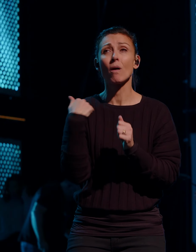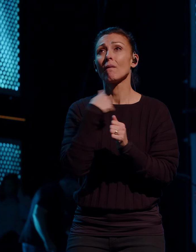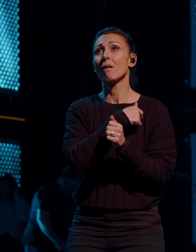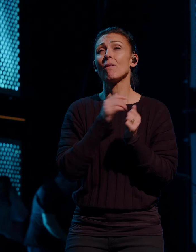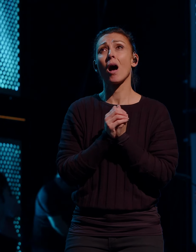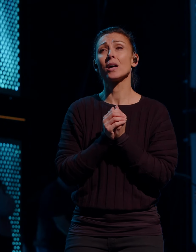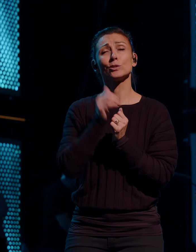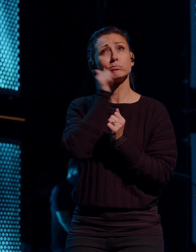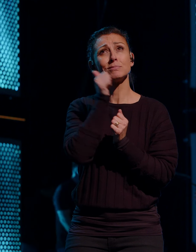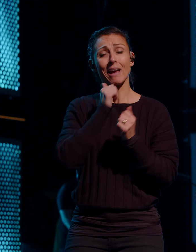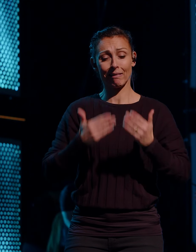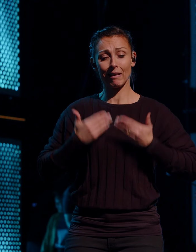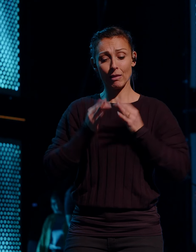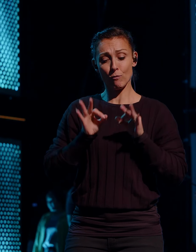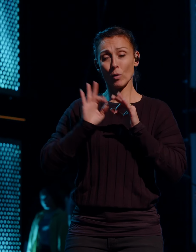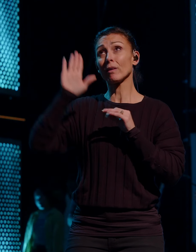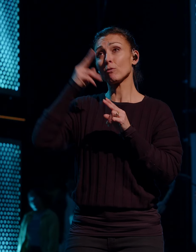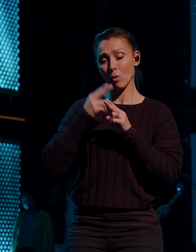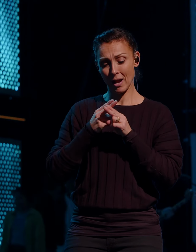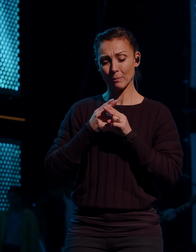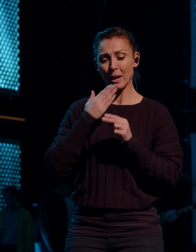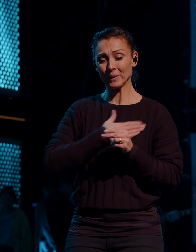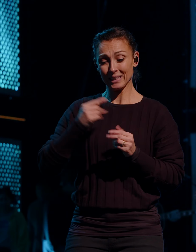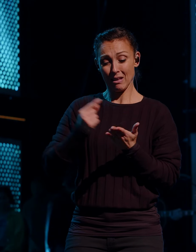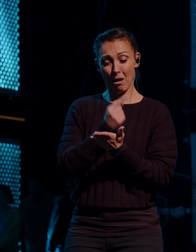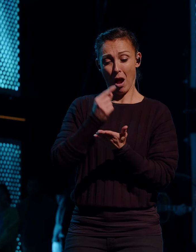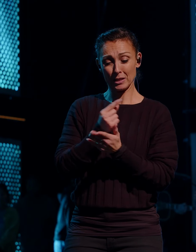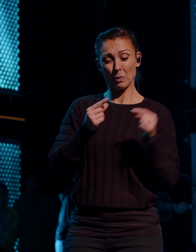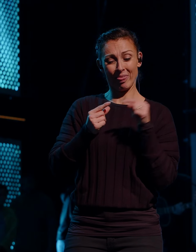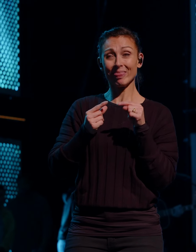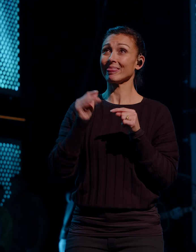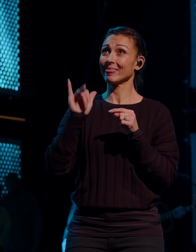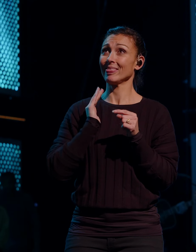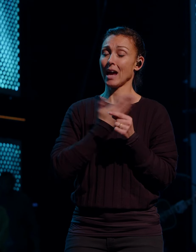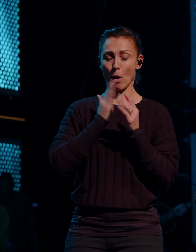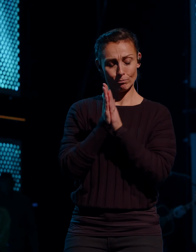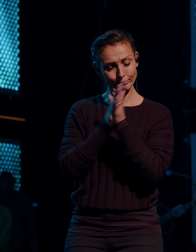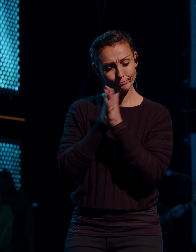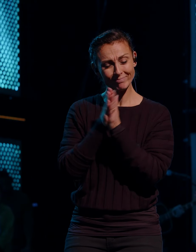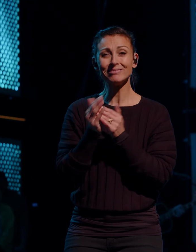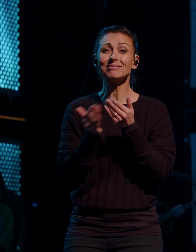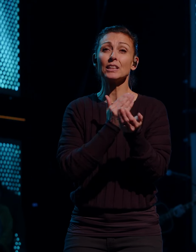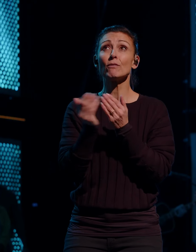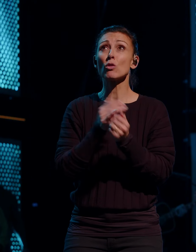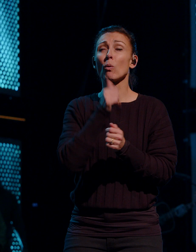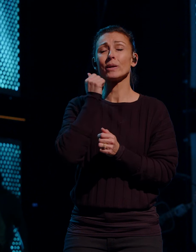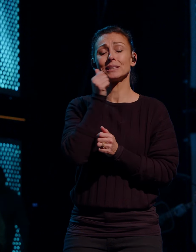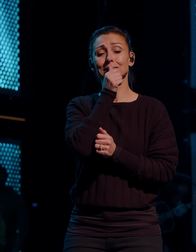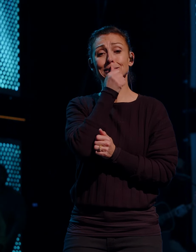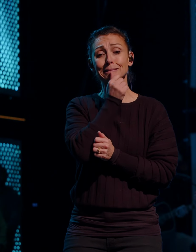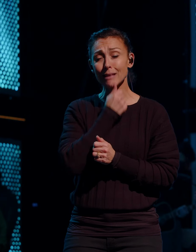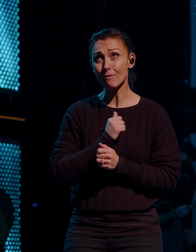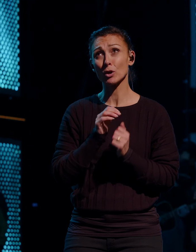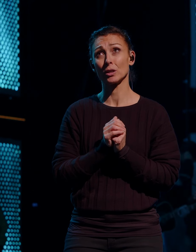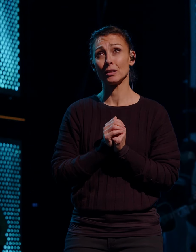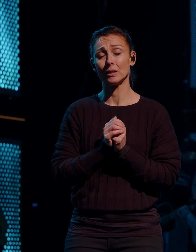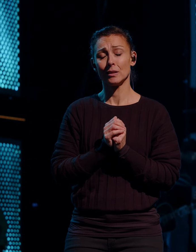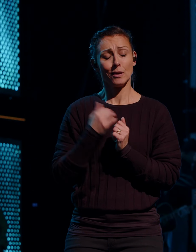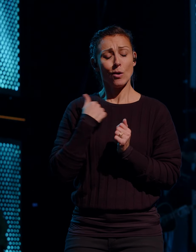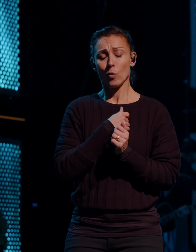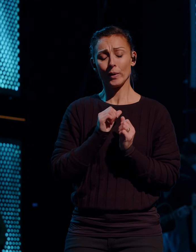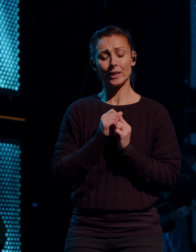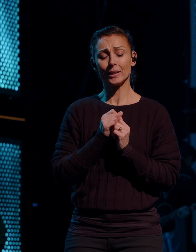Christ. And may the gospel be the thing that drives us. And even in the suffering and the moments that are hard, may we praise you, may we worship you,